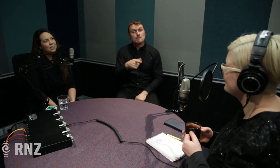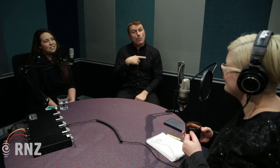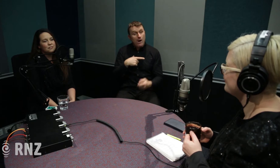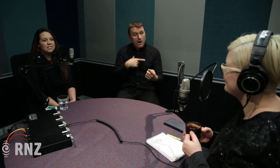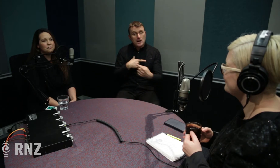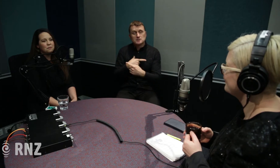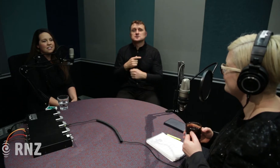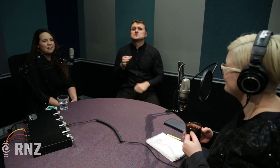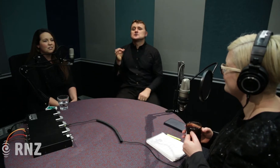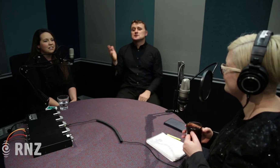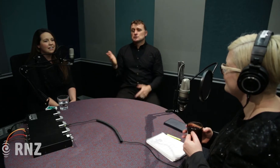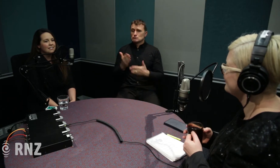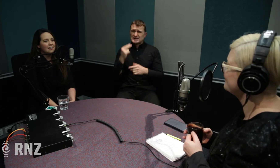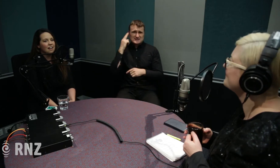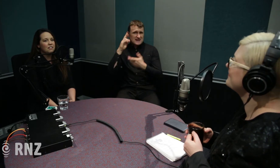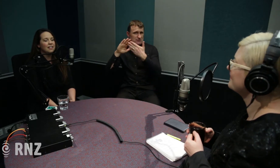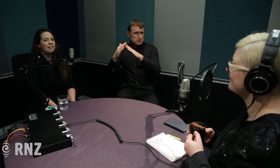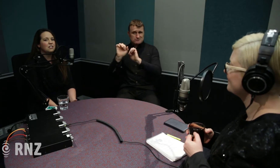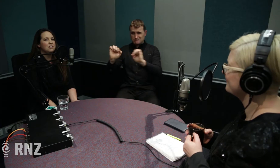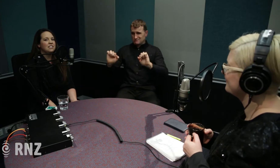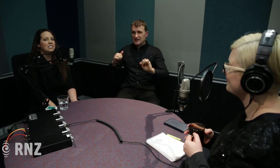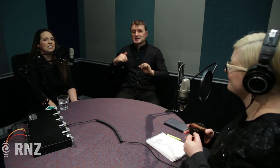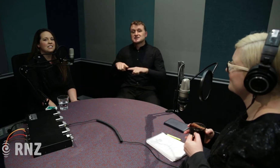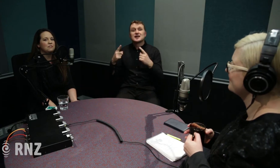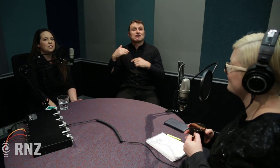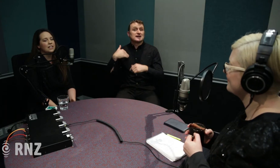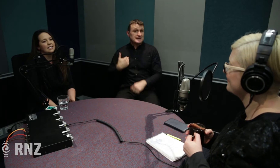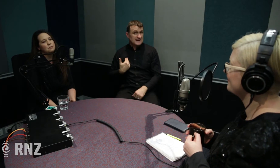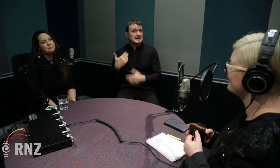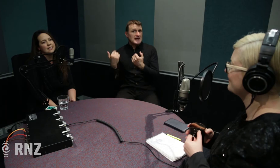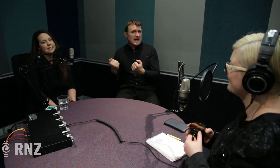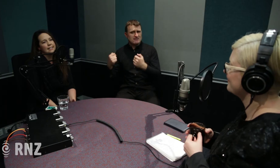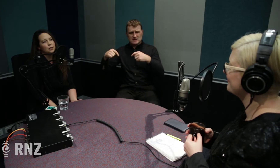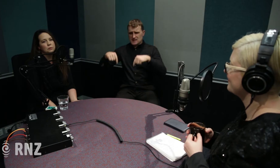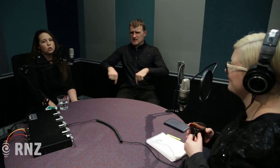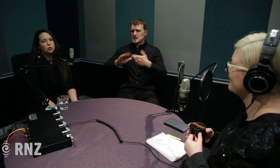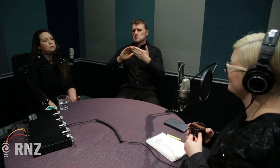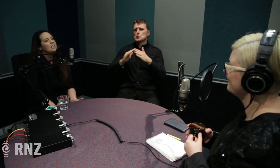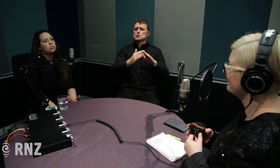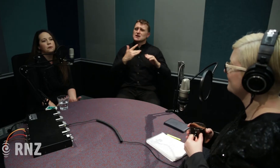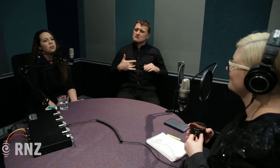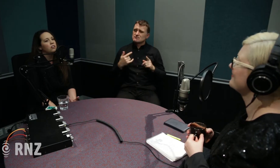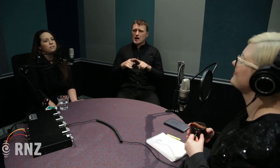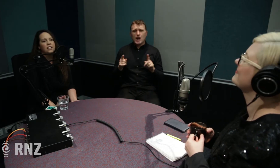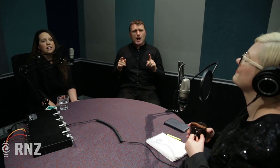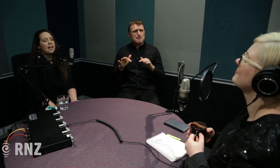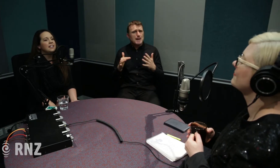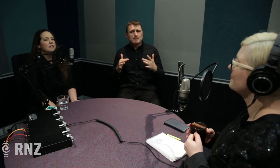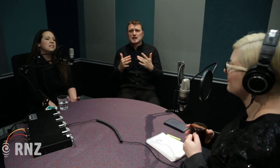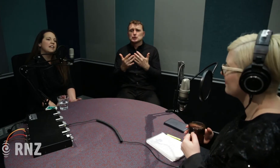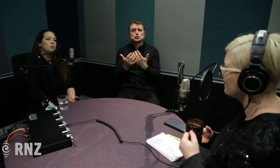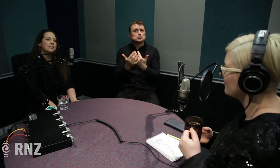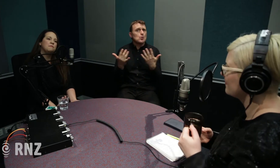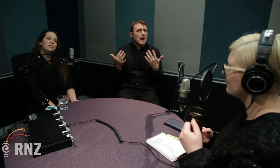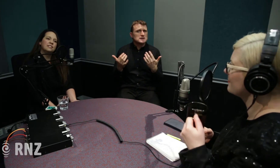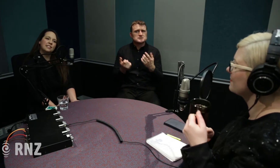I don't know, different deaf communities have different needs, and I think our community just feels like sometimes it's a little bit too much going on and they